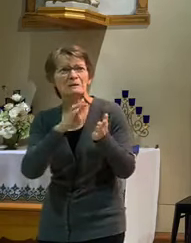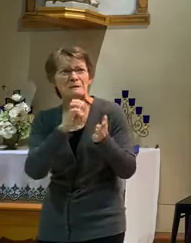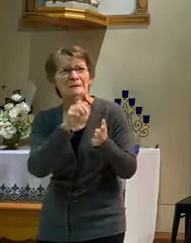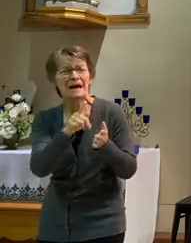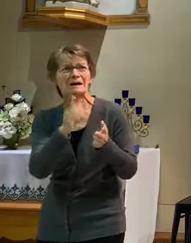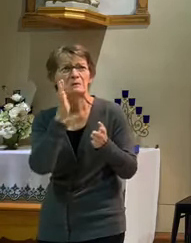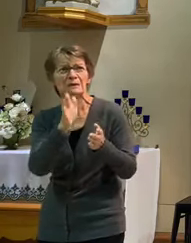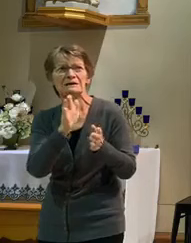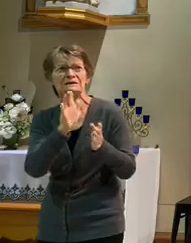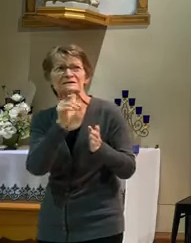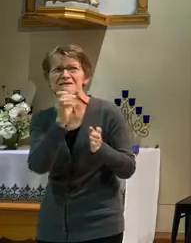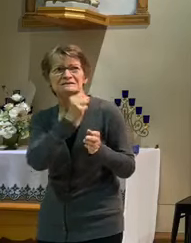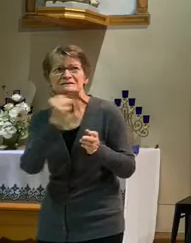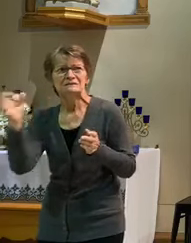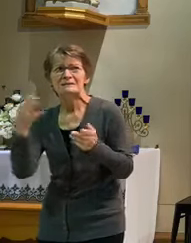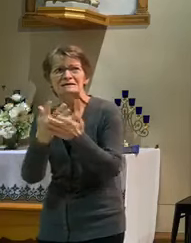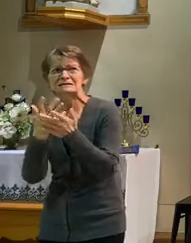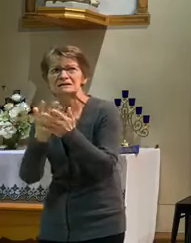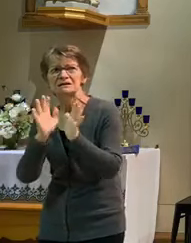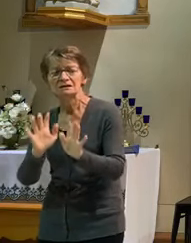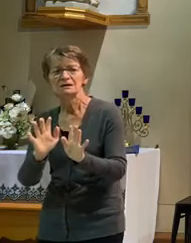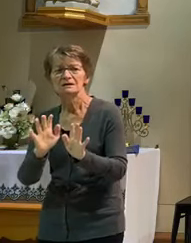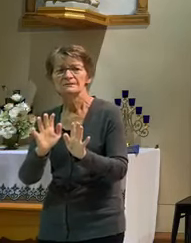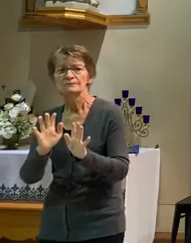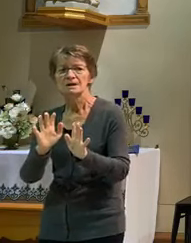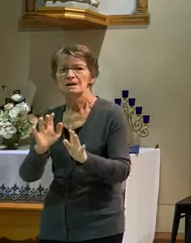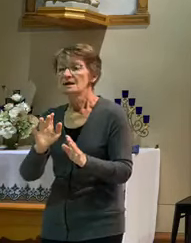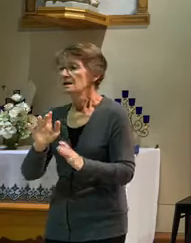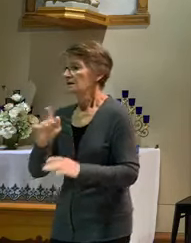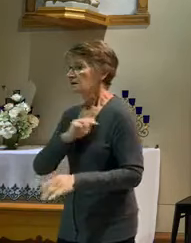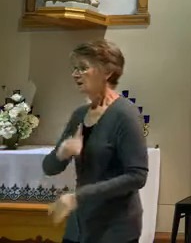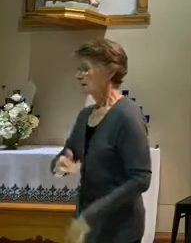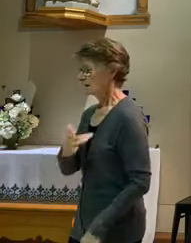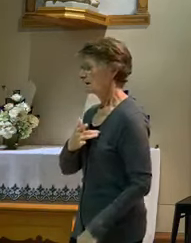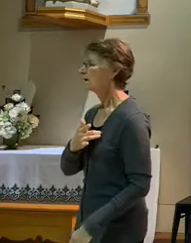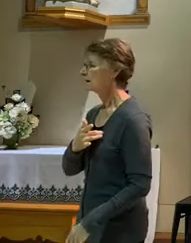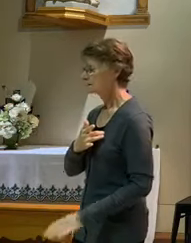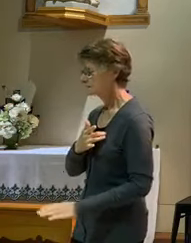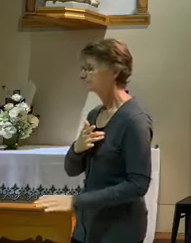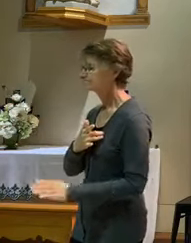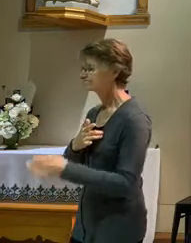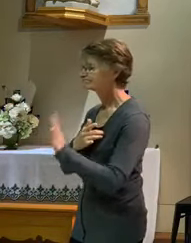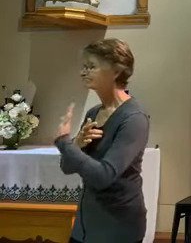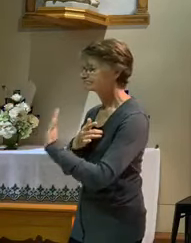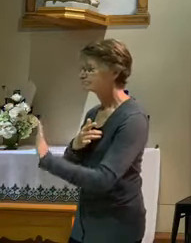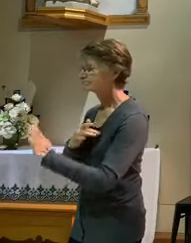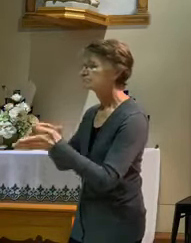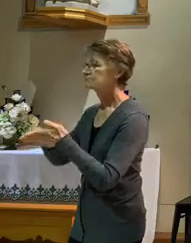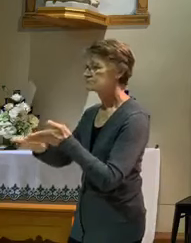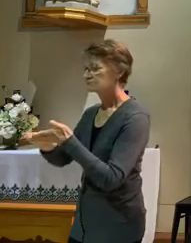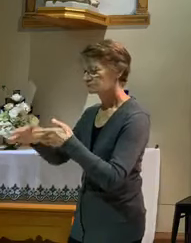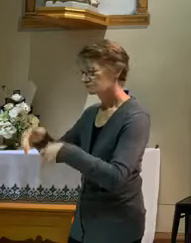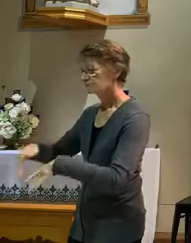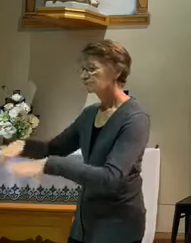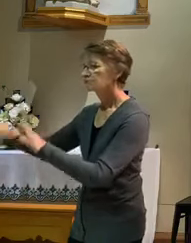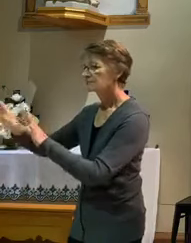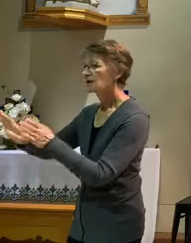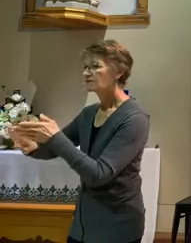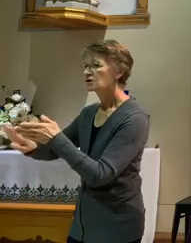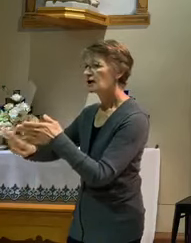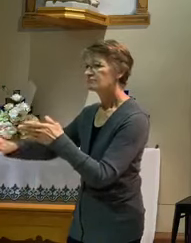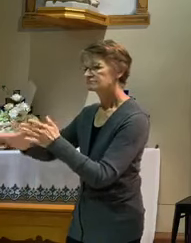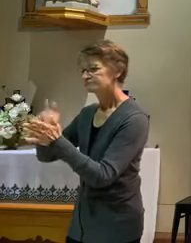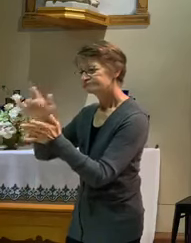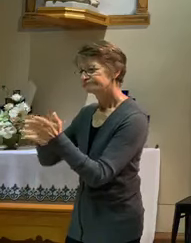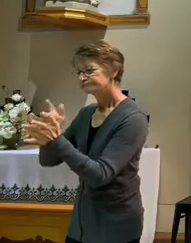in full. Moved with compassion, the master of that servant let him go and forgave him